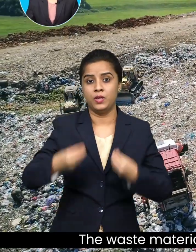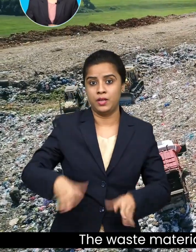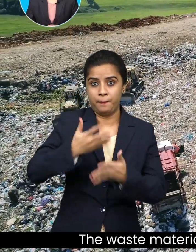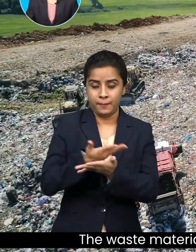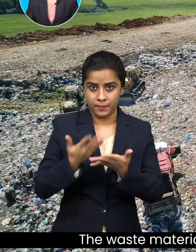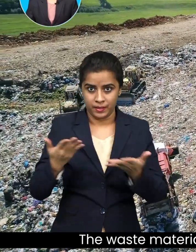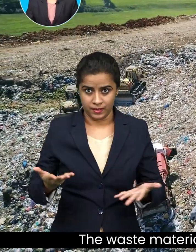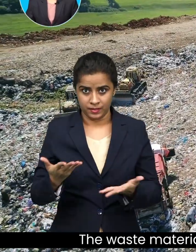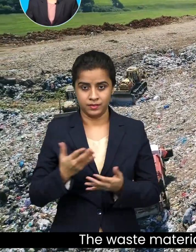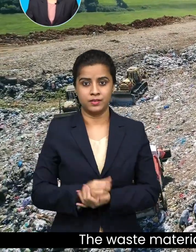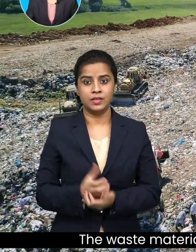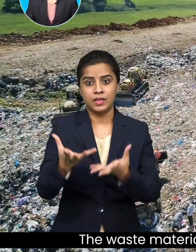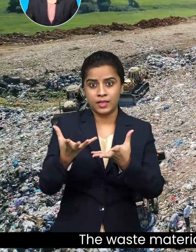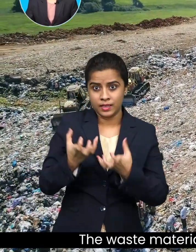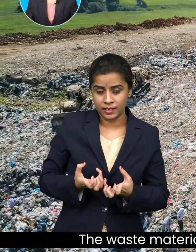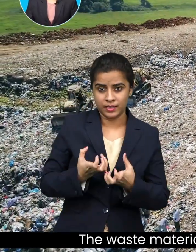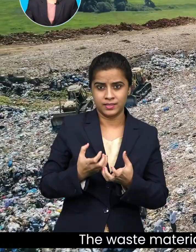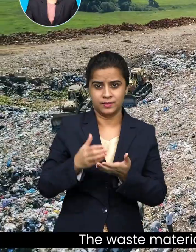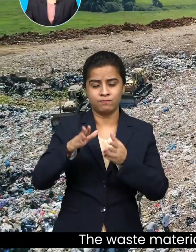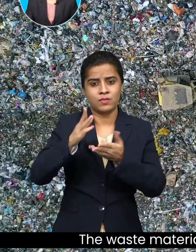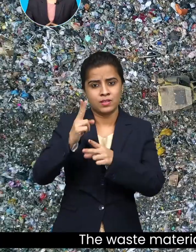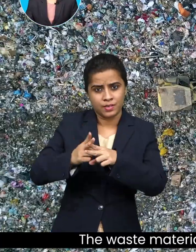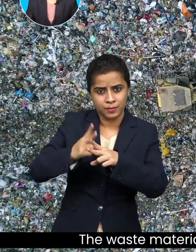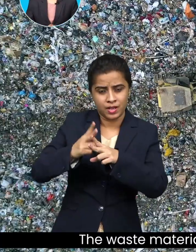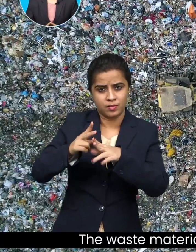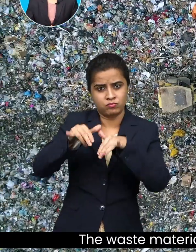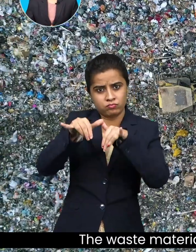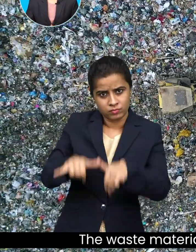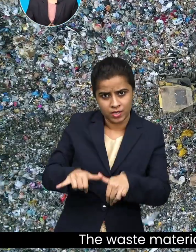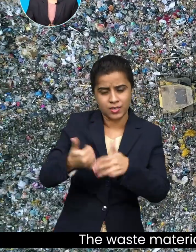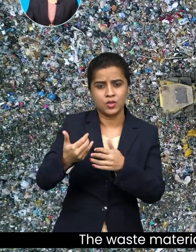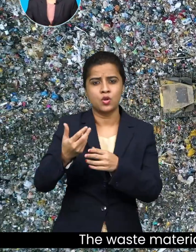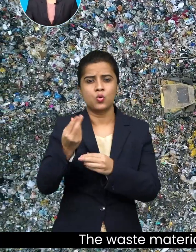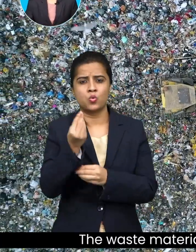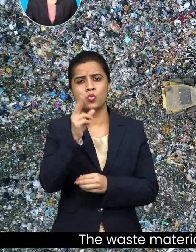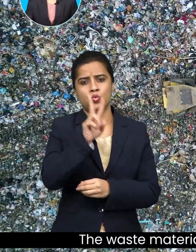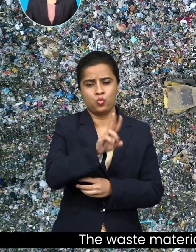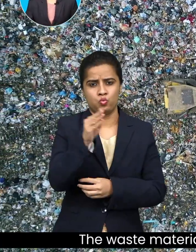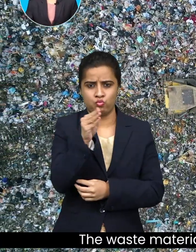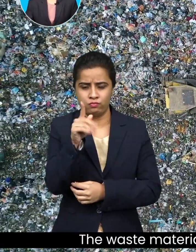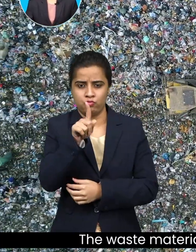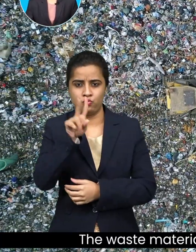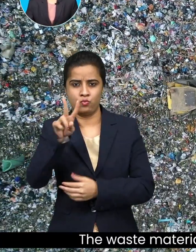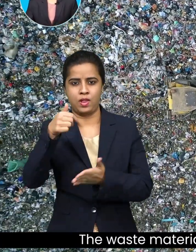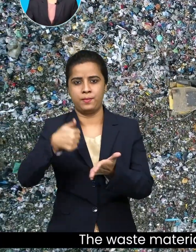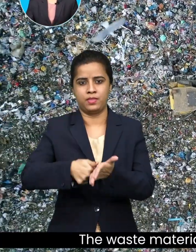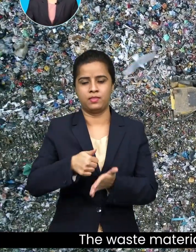The waste materials get stabilized in about 2 to 12 months.